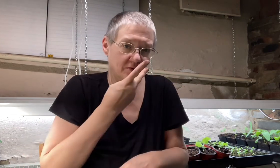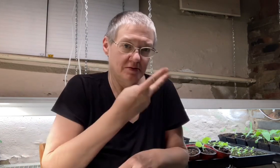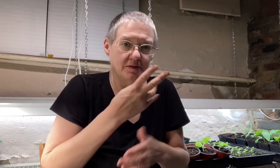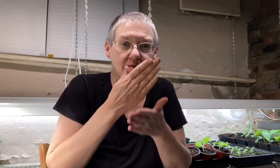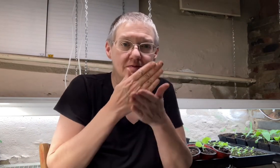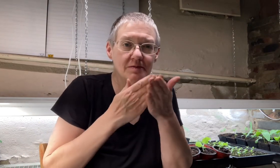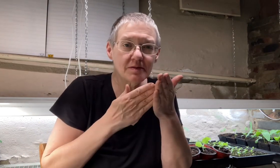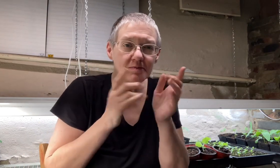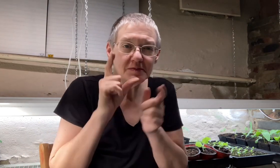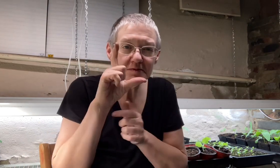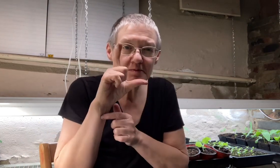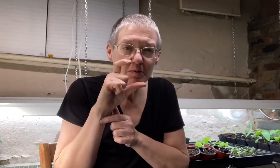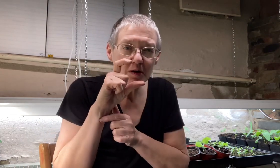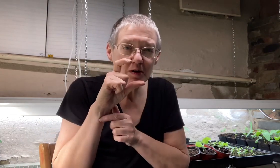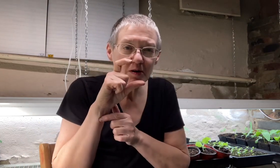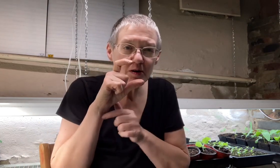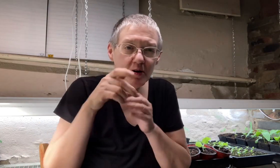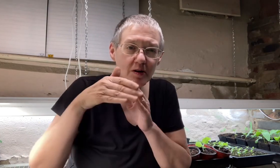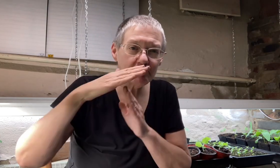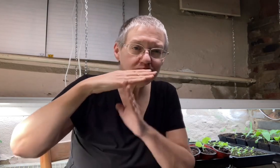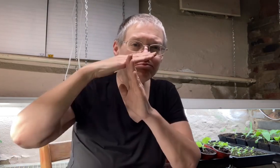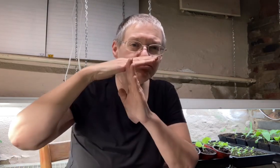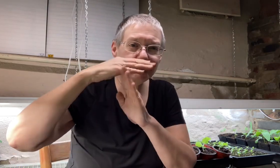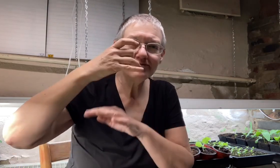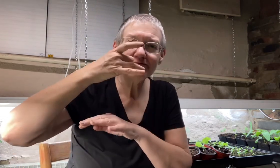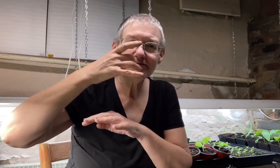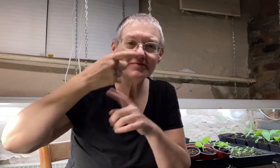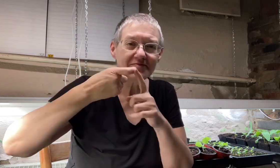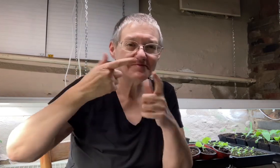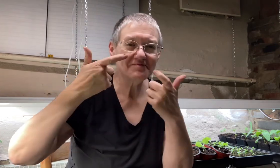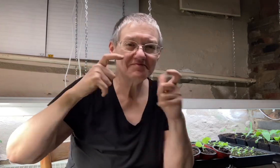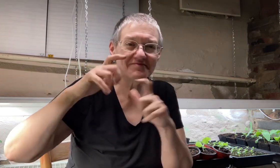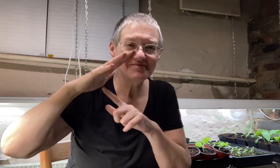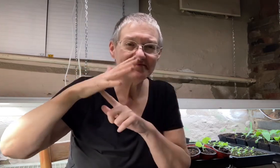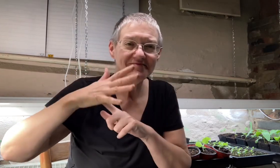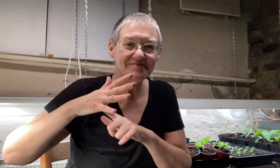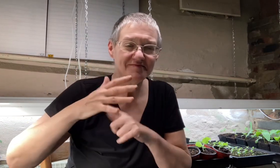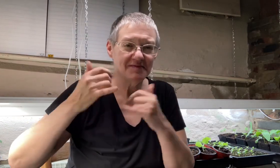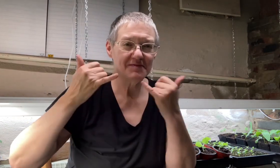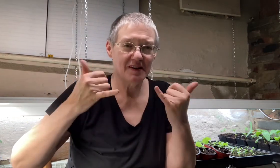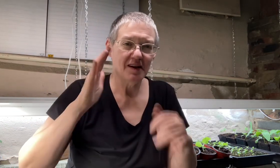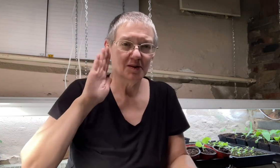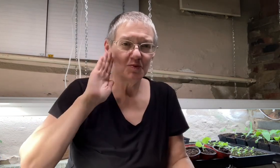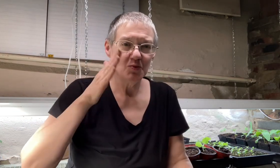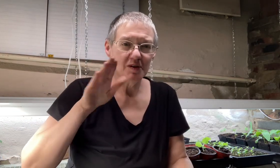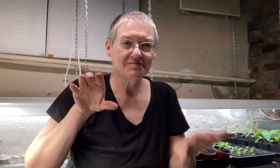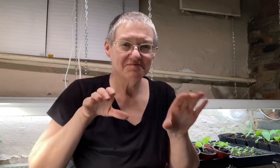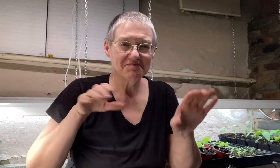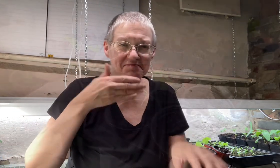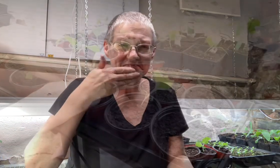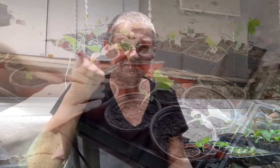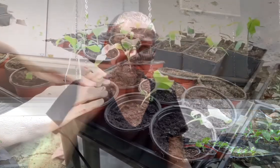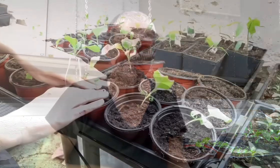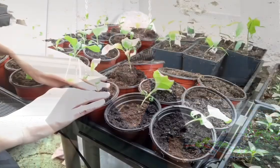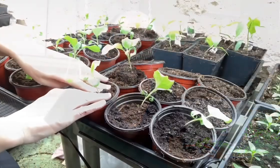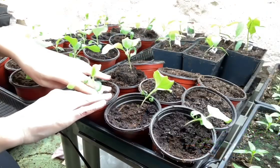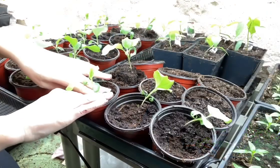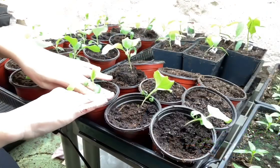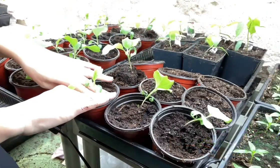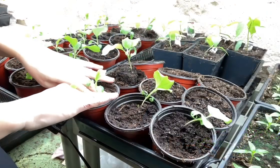So if you notice, some of the ones with bigger leaves have already blocked the light from the small ones. But they're going to do better now that they're